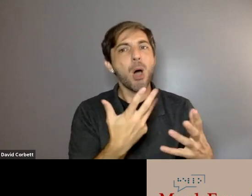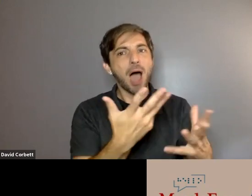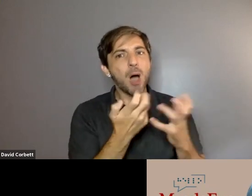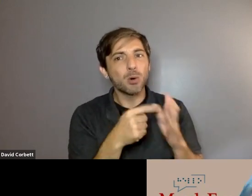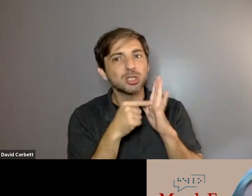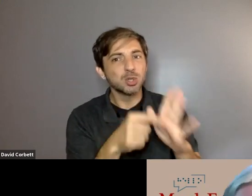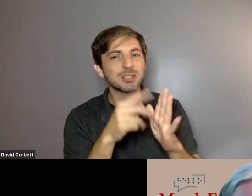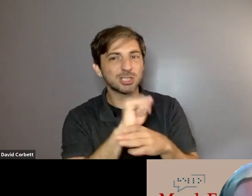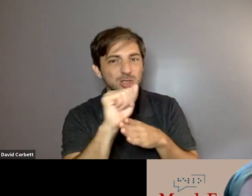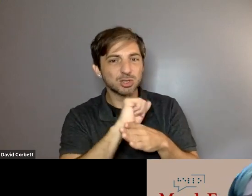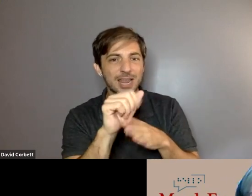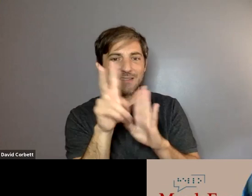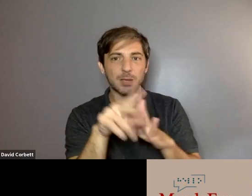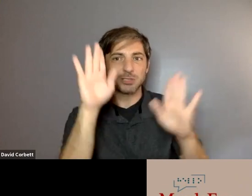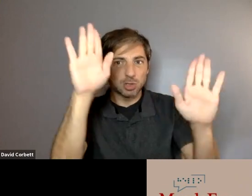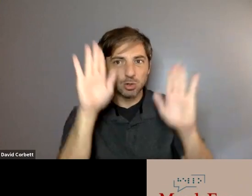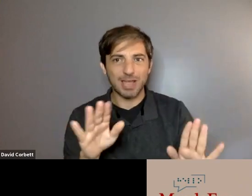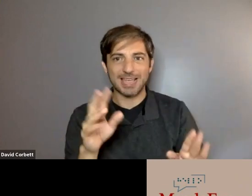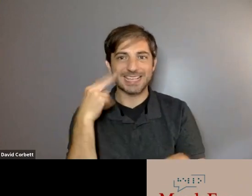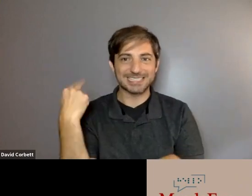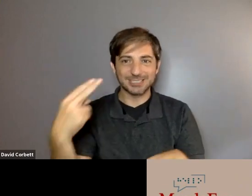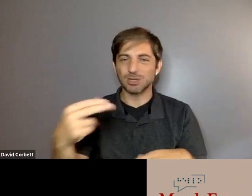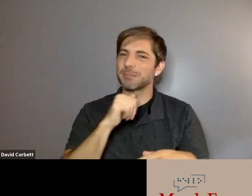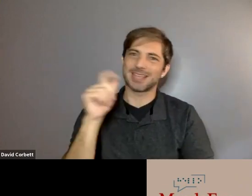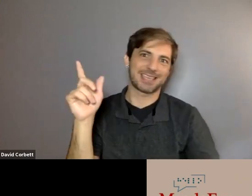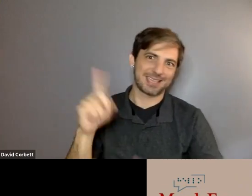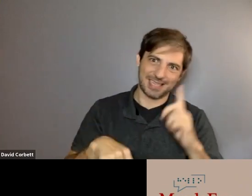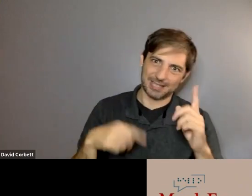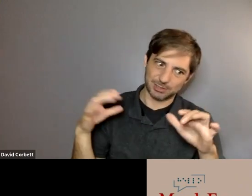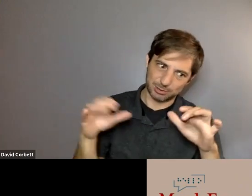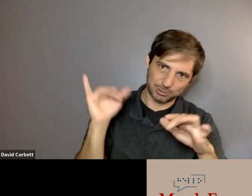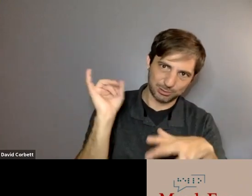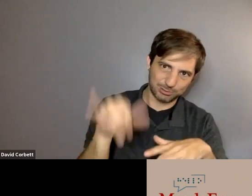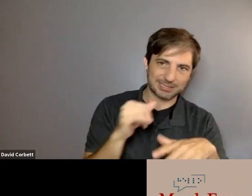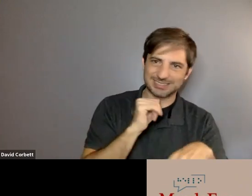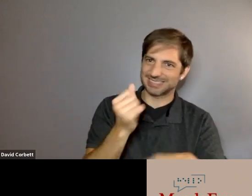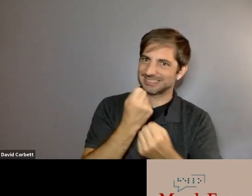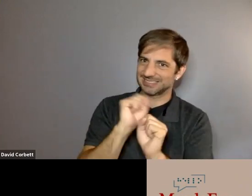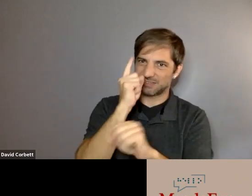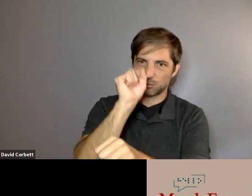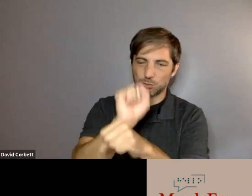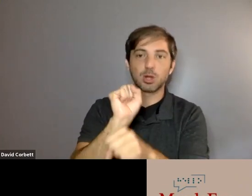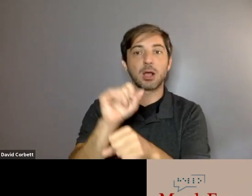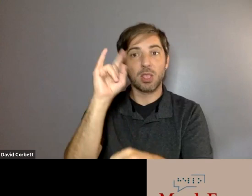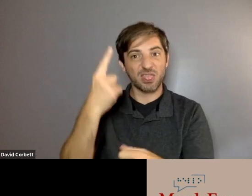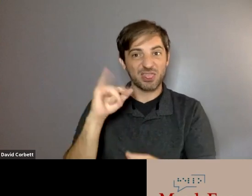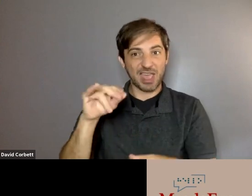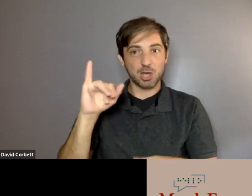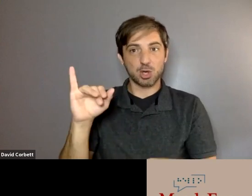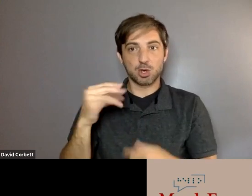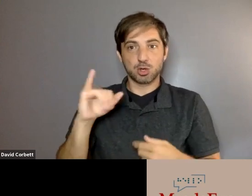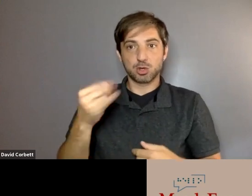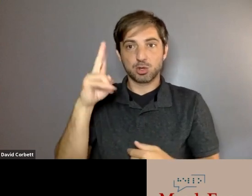video because it's a great history, but I can't, you know, do that. And one interesting note is Judy Heumann was played by Ali Stroker,